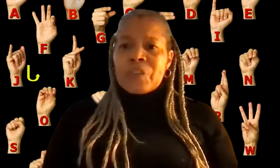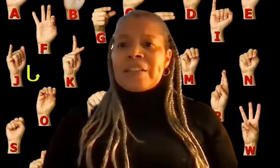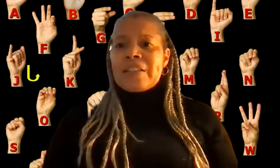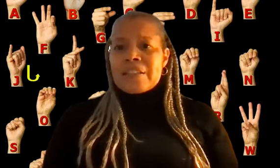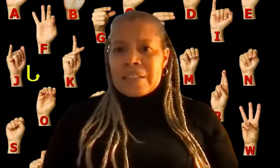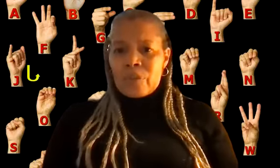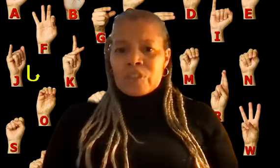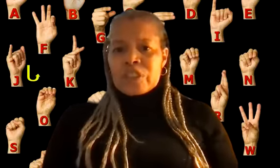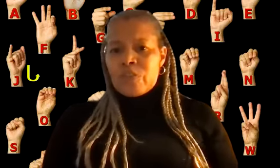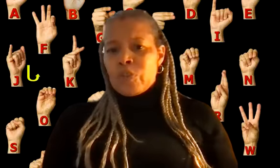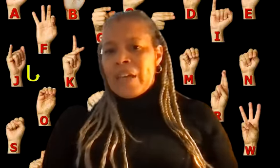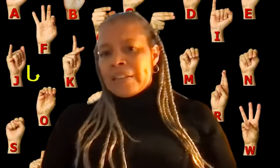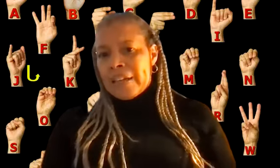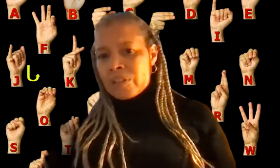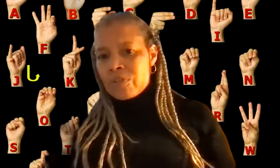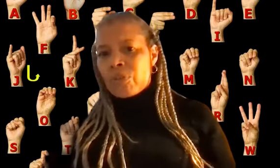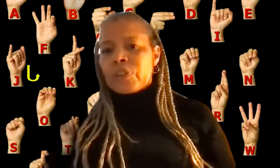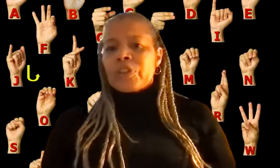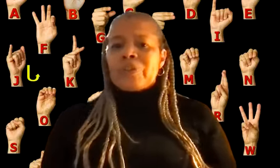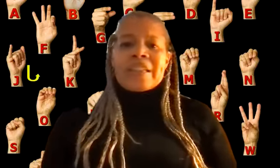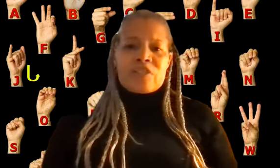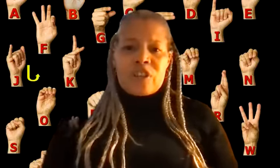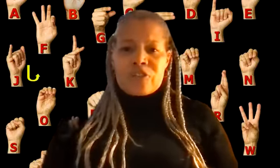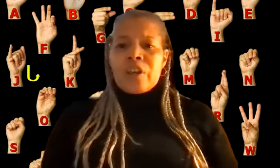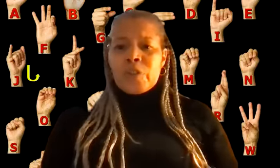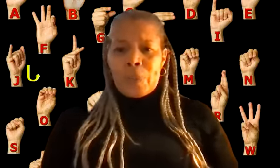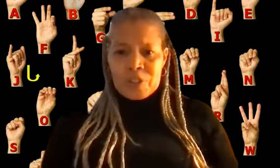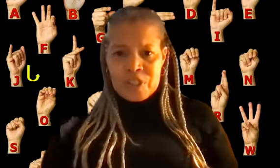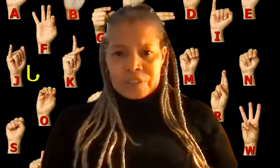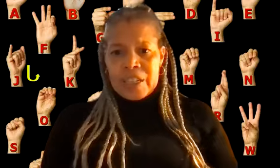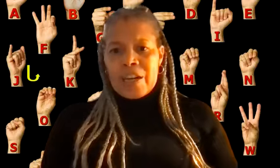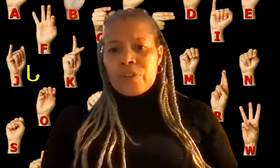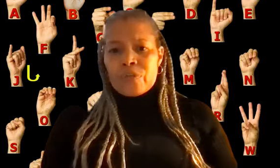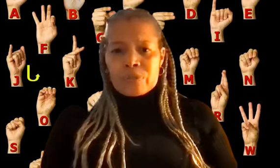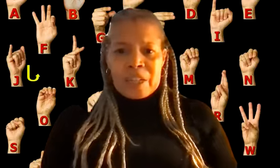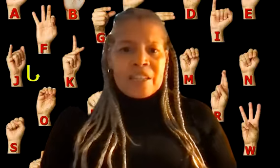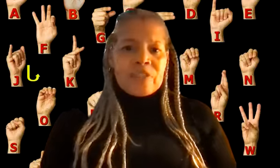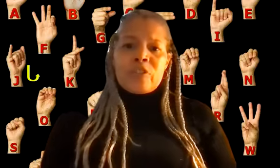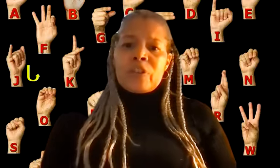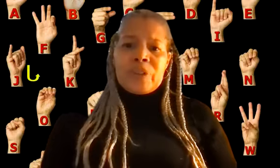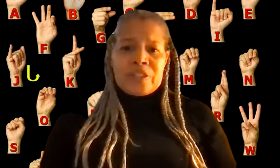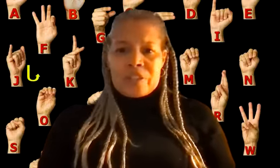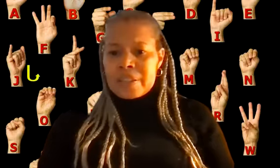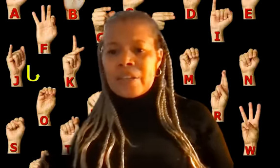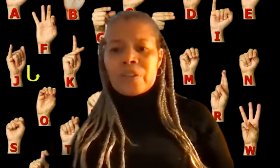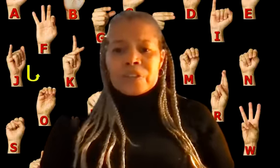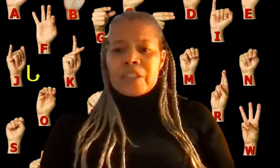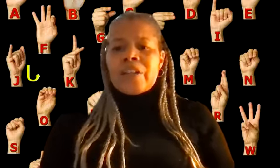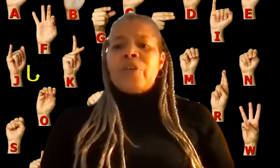think is that what's giving you that latitude or do you think it's just your personality, how you were raised, know, going to state and all this? How do you,